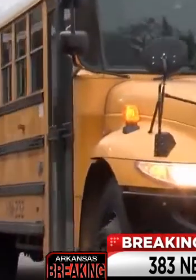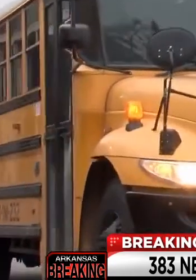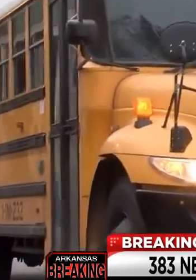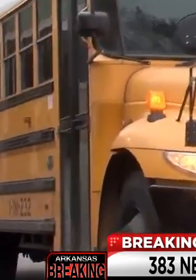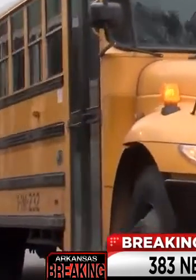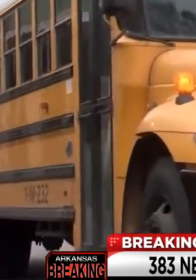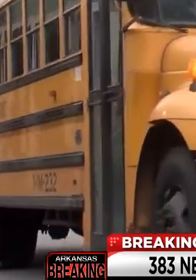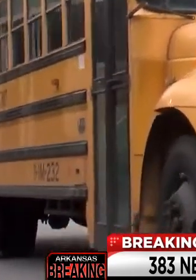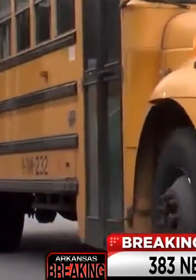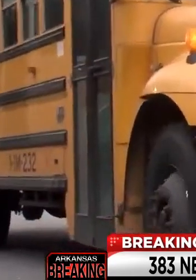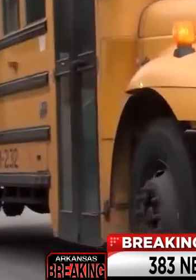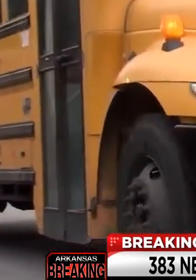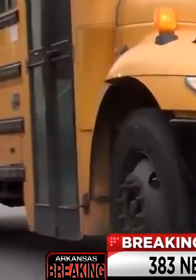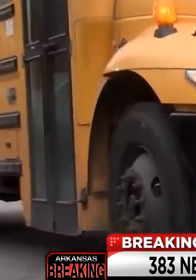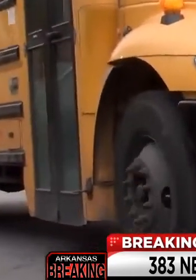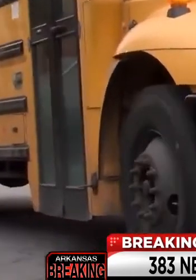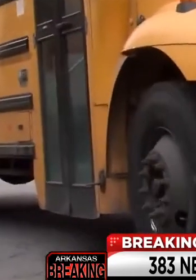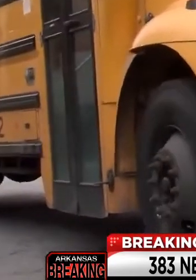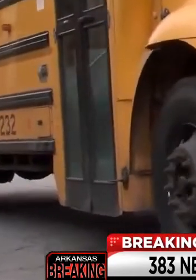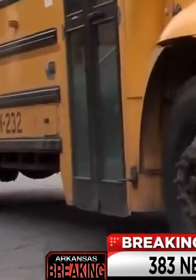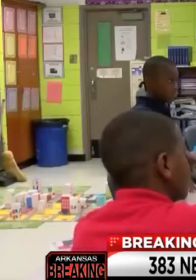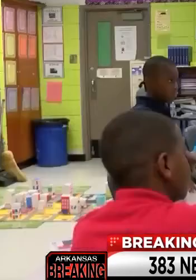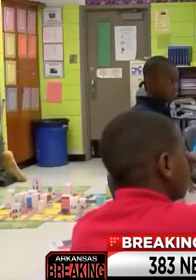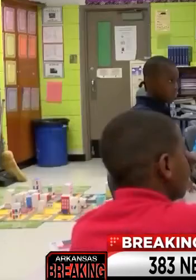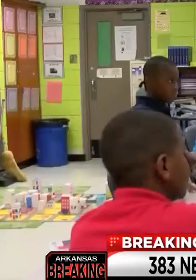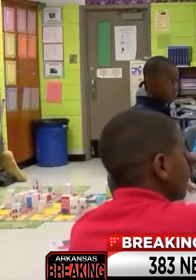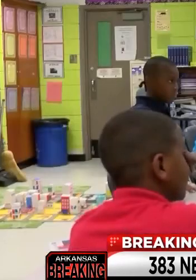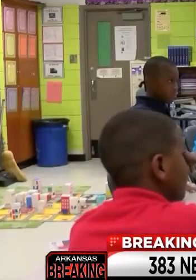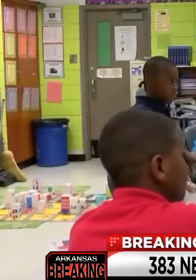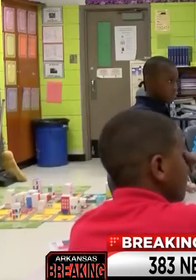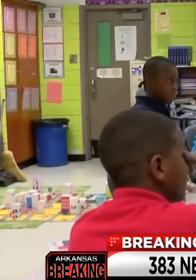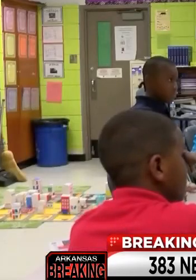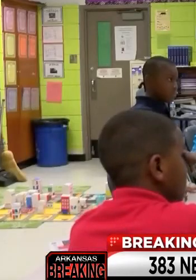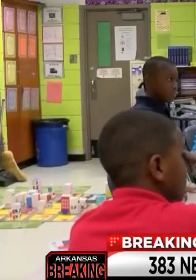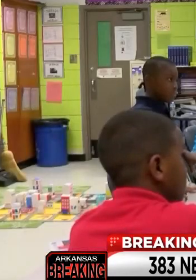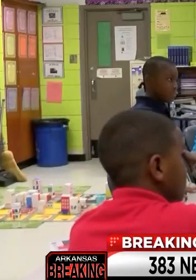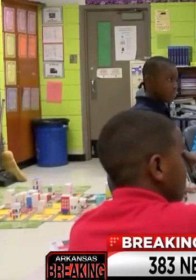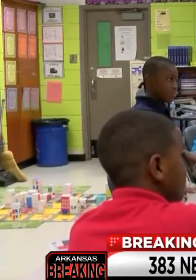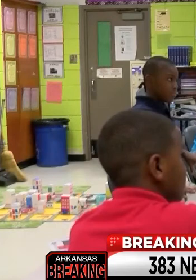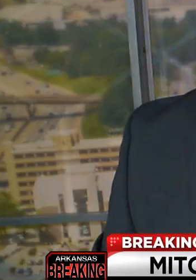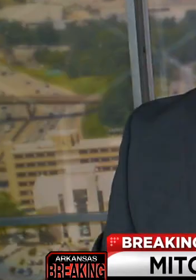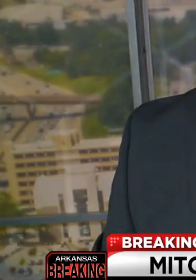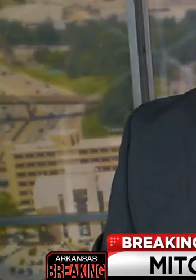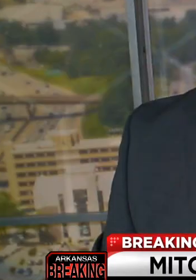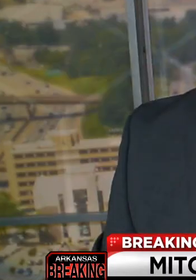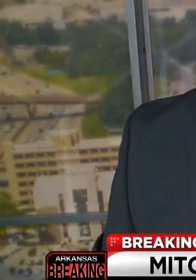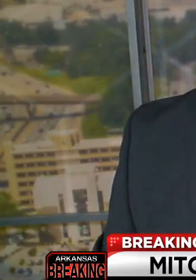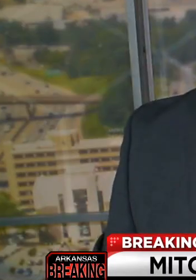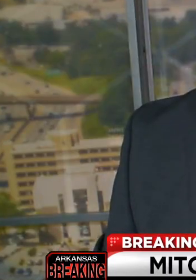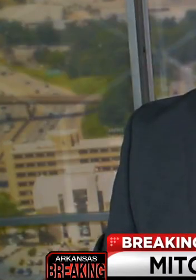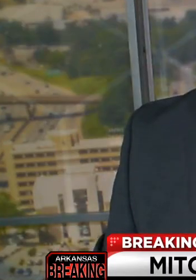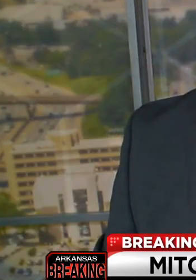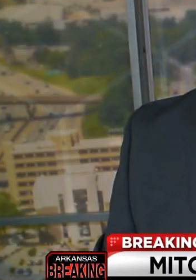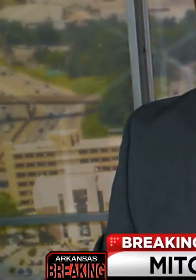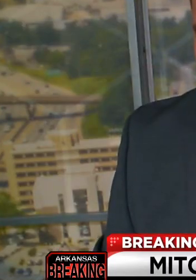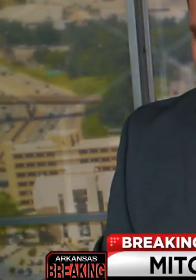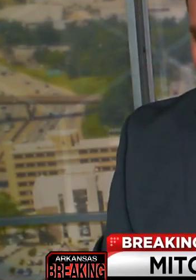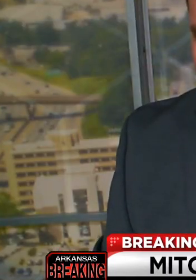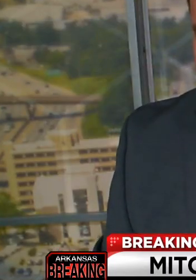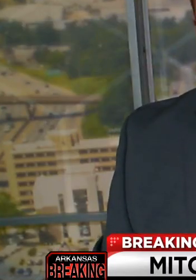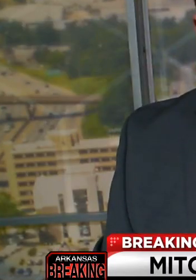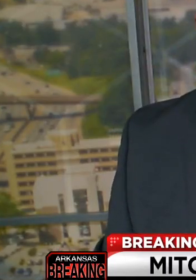Education Johnny Key also announced today. So a lot of information just coming from Governor Asa Hutchinson and his